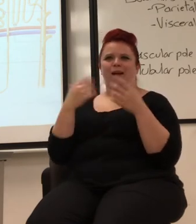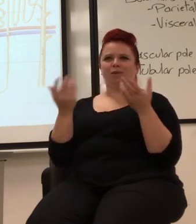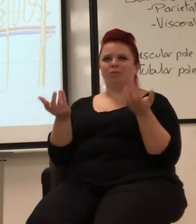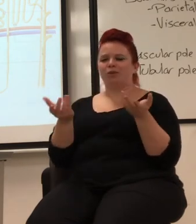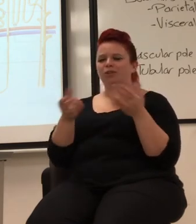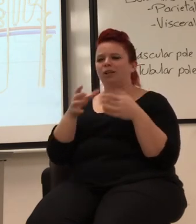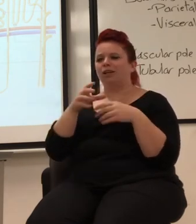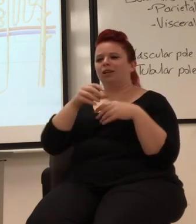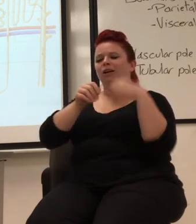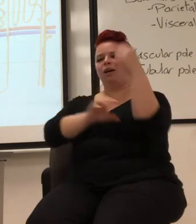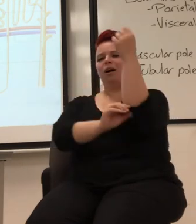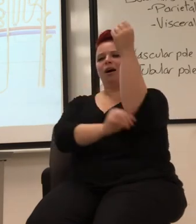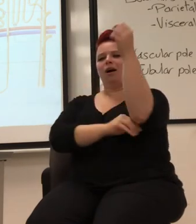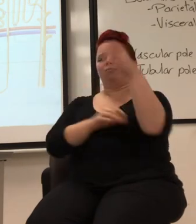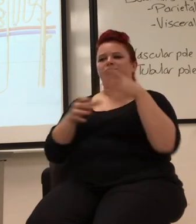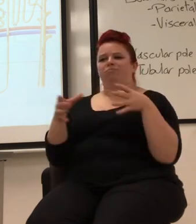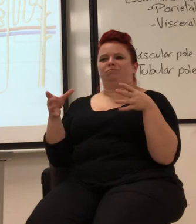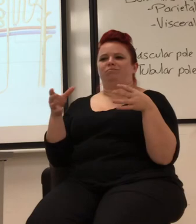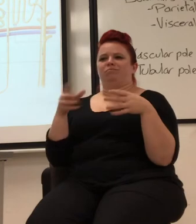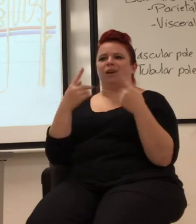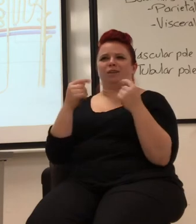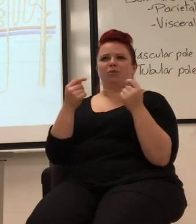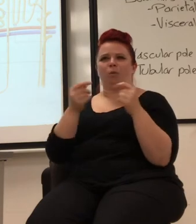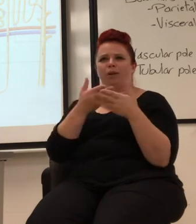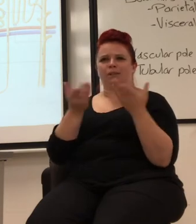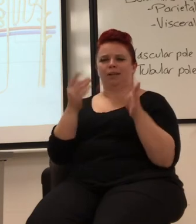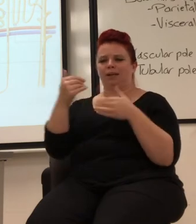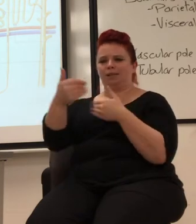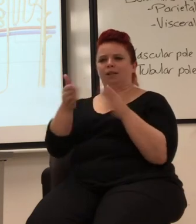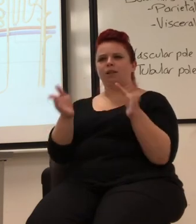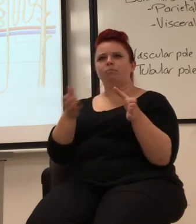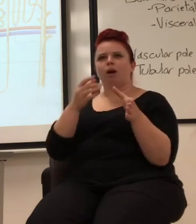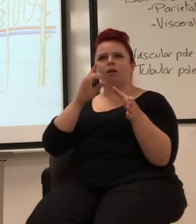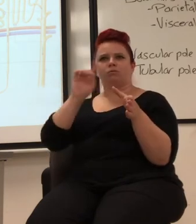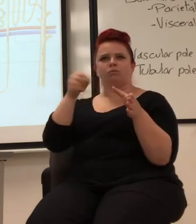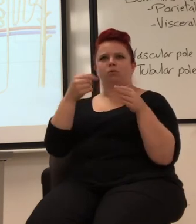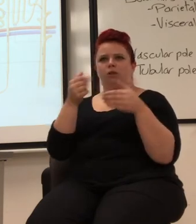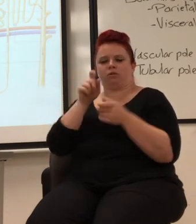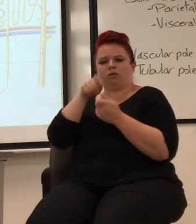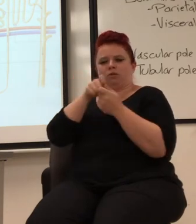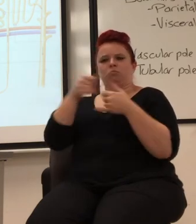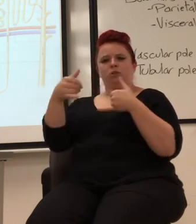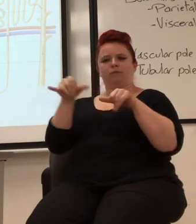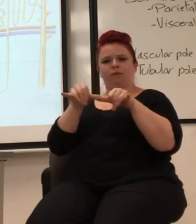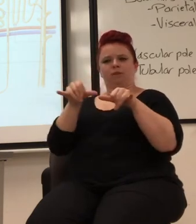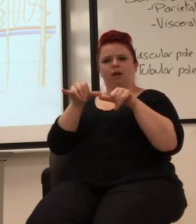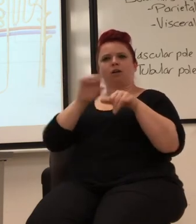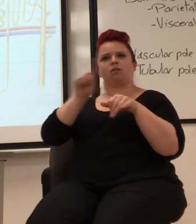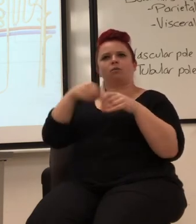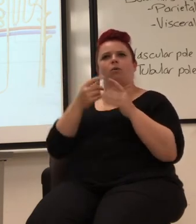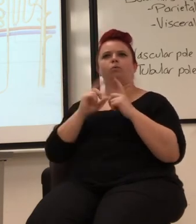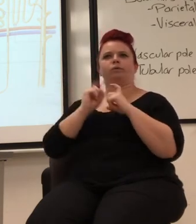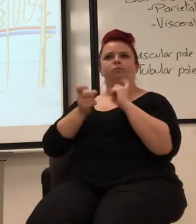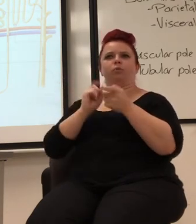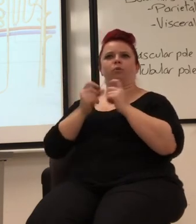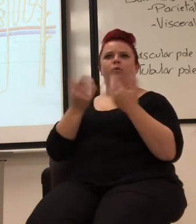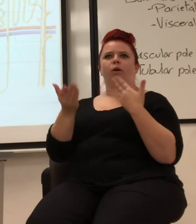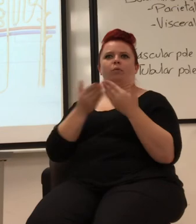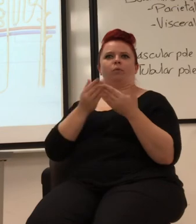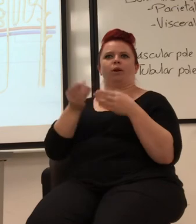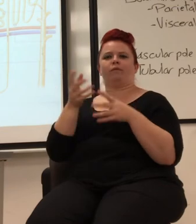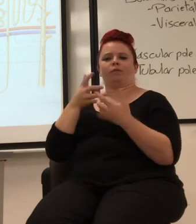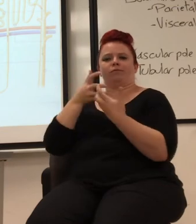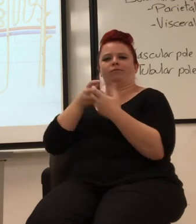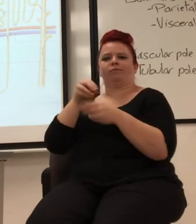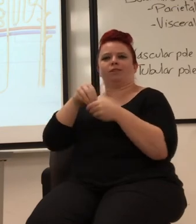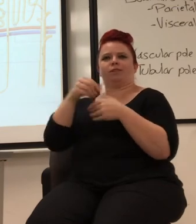outgrew. Now the box is a certain size. And I'm only going to donate what fits in the box. So I can't donate my TV. It's too